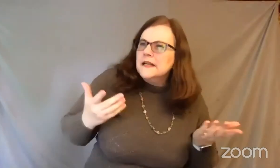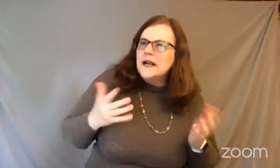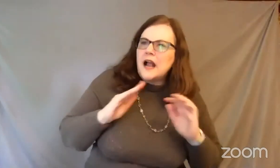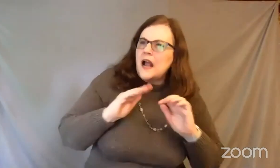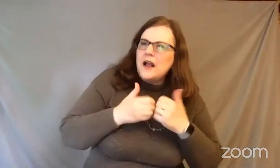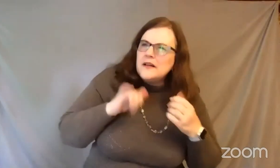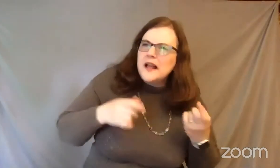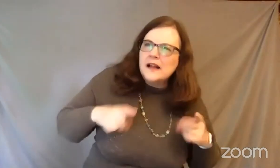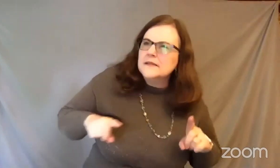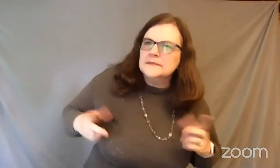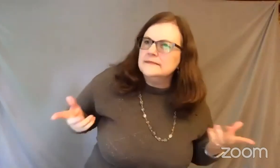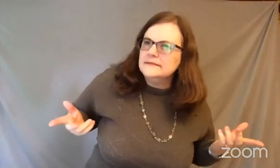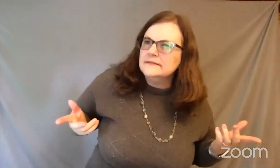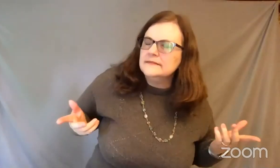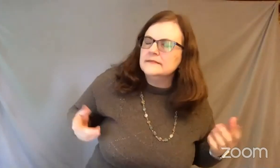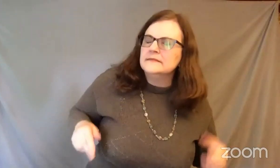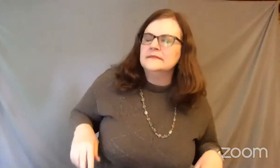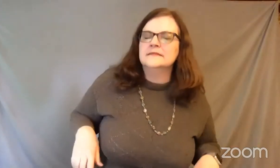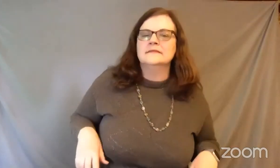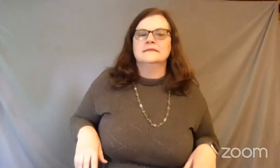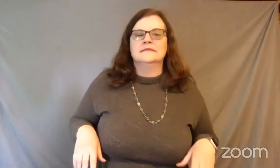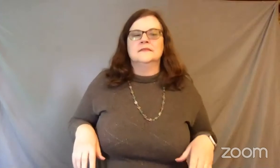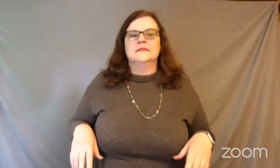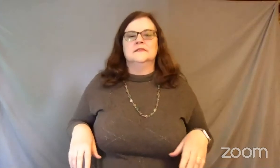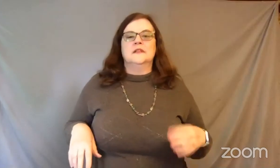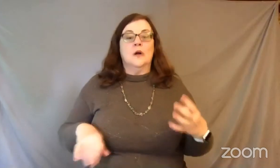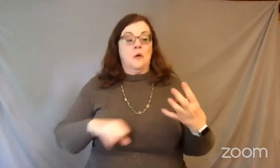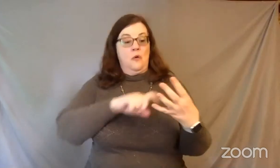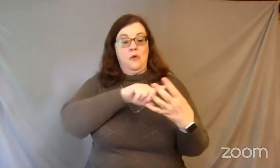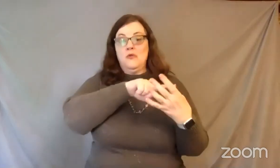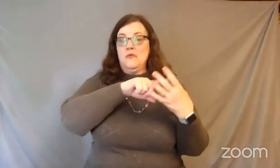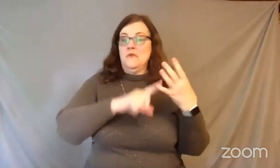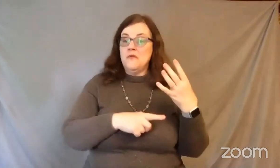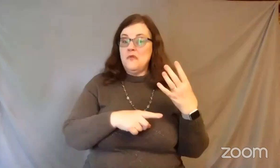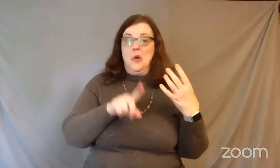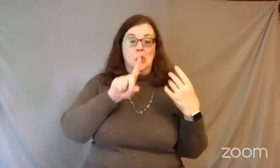How are parents learning alongside their child?